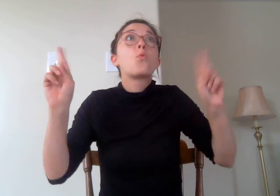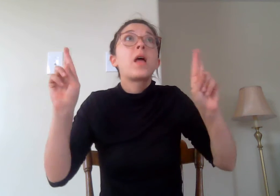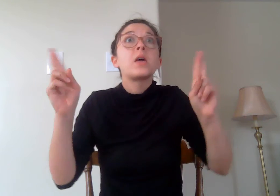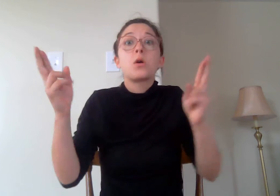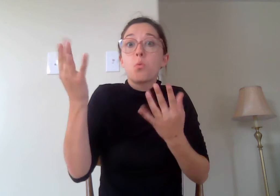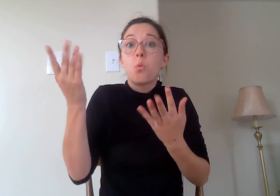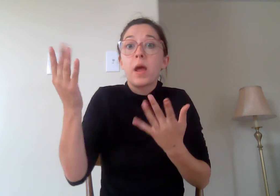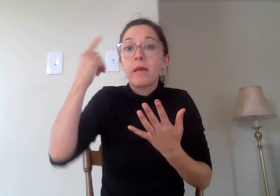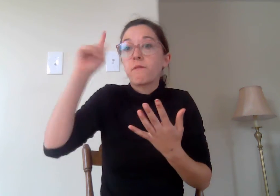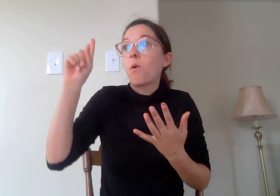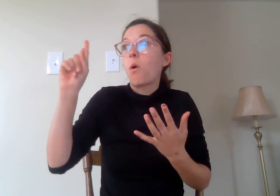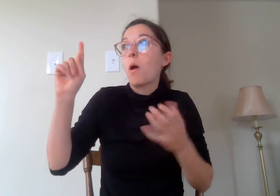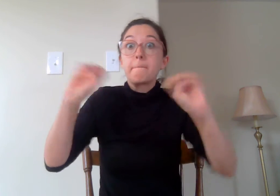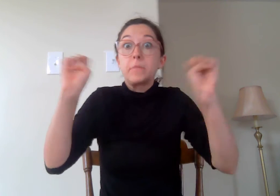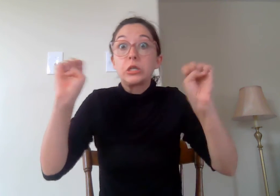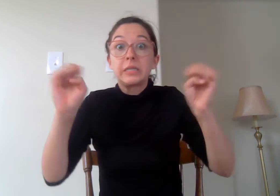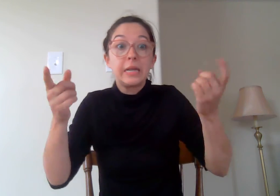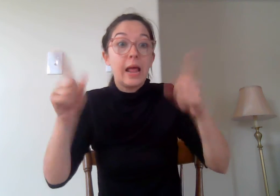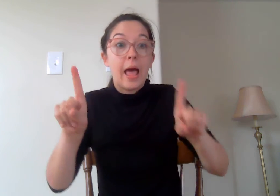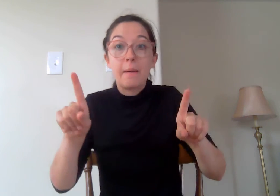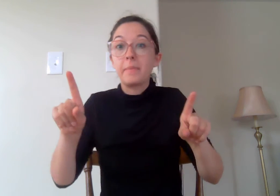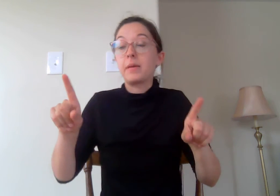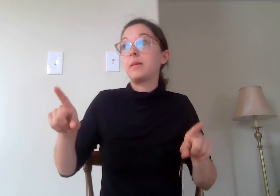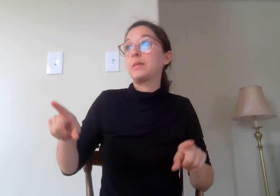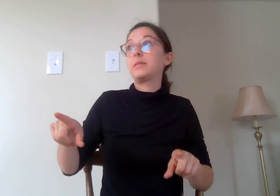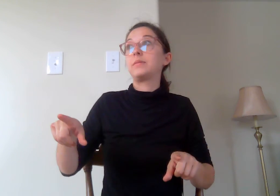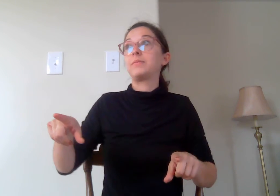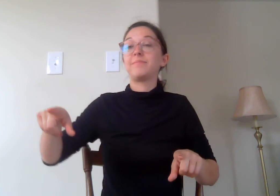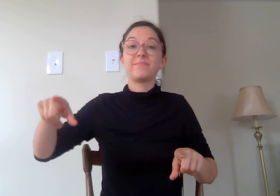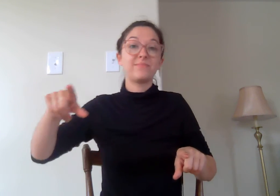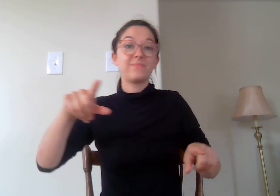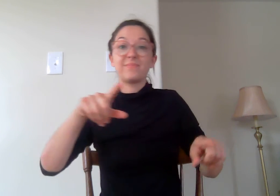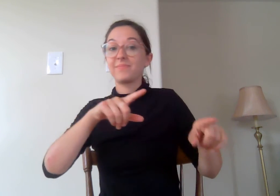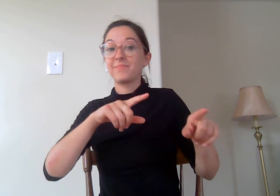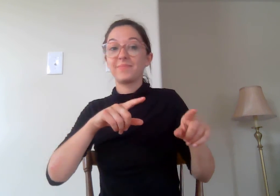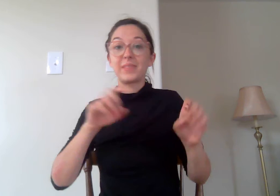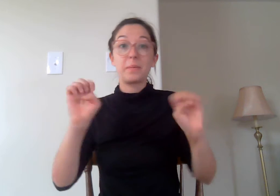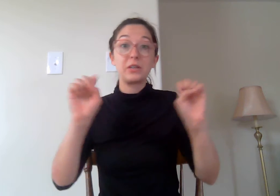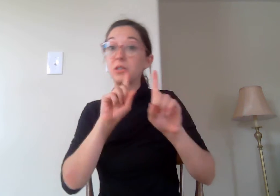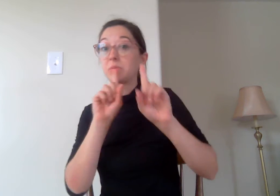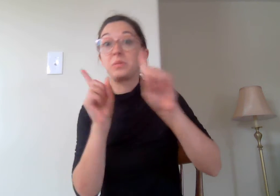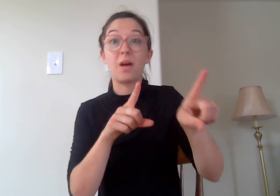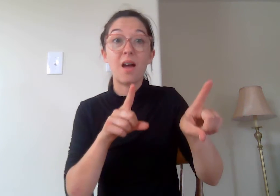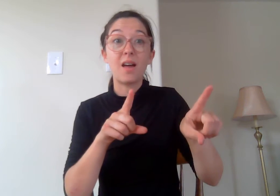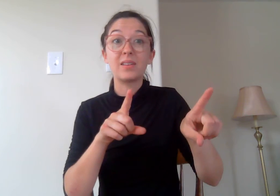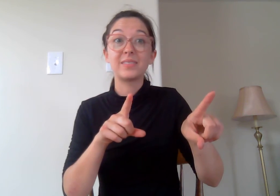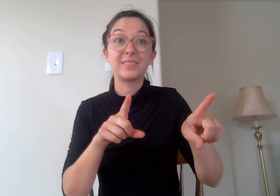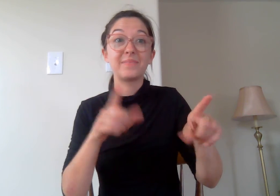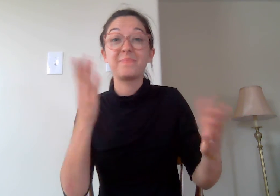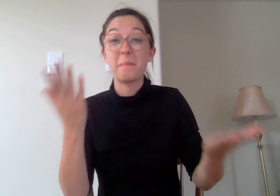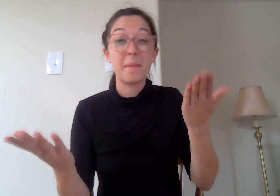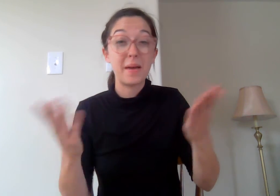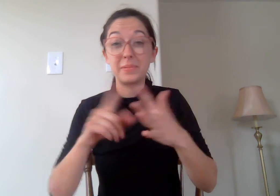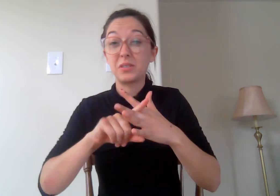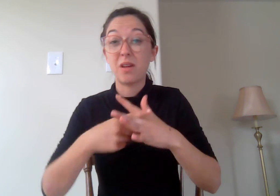have a lot of thinking errors, unhelpful thoughts, tend to withdraw more. They may turn to addictions to kind of numb